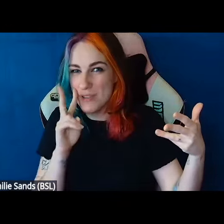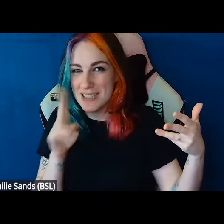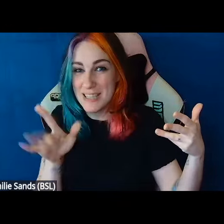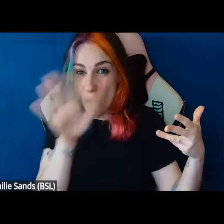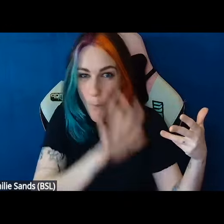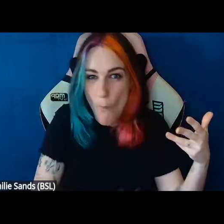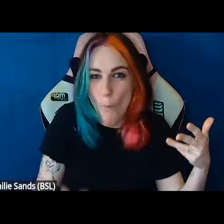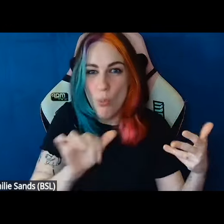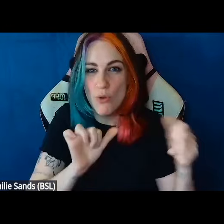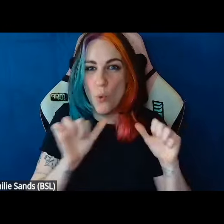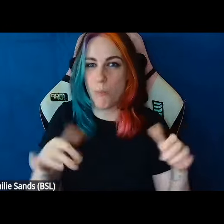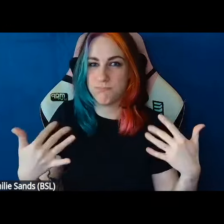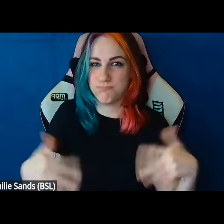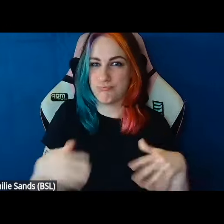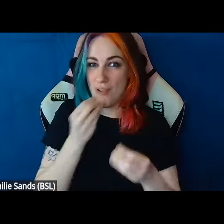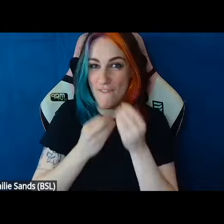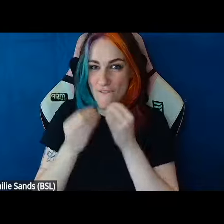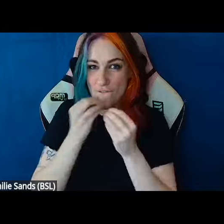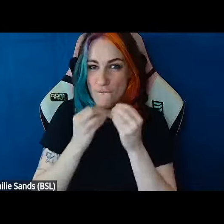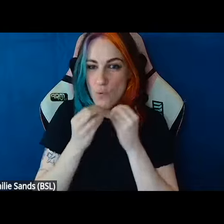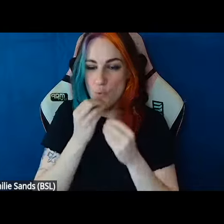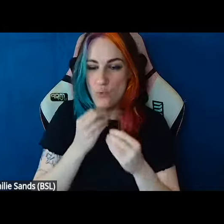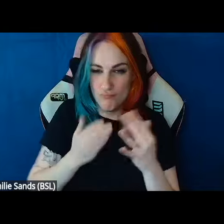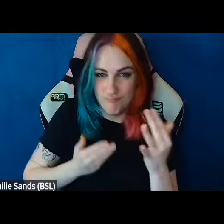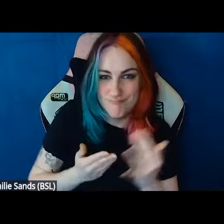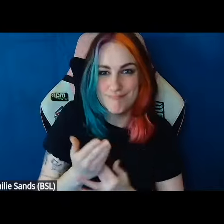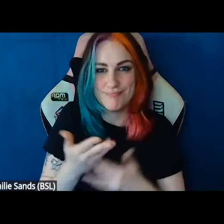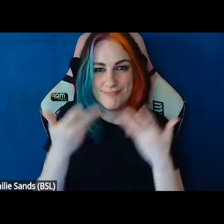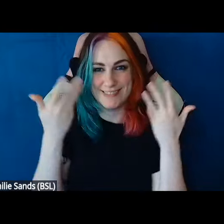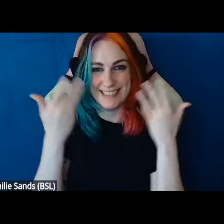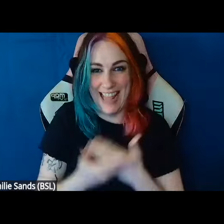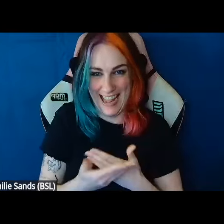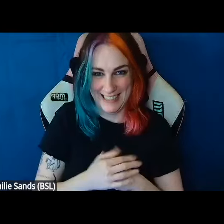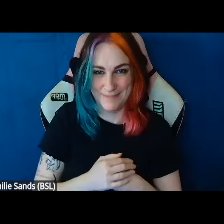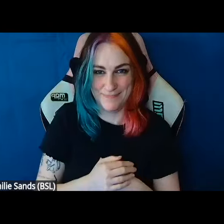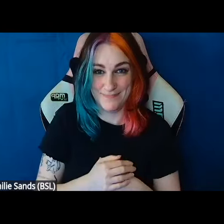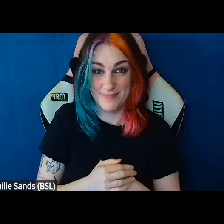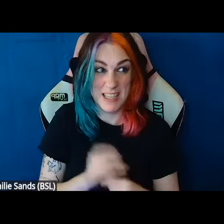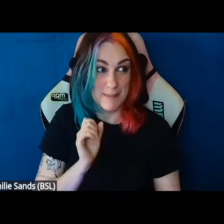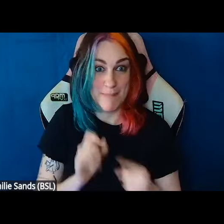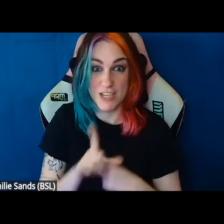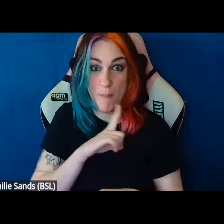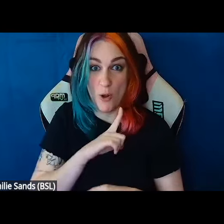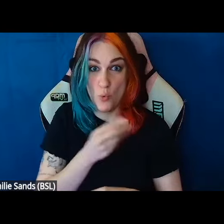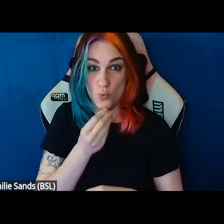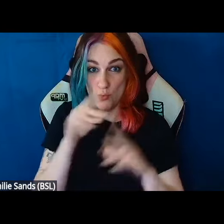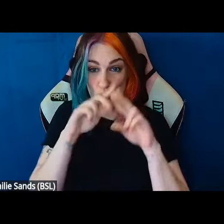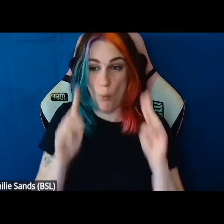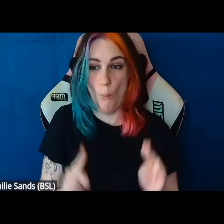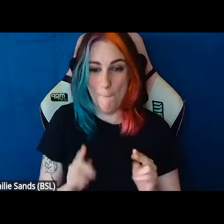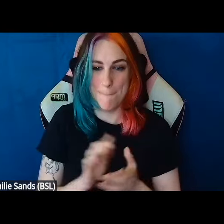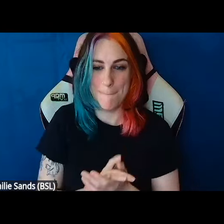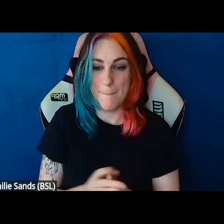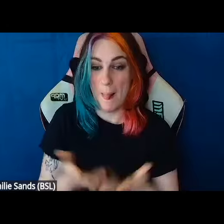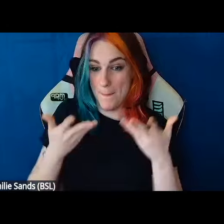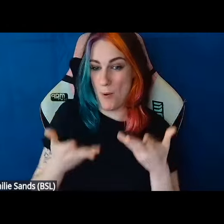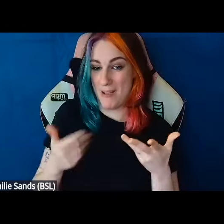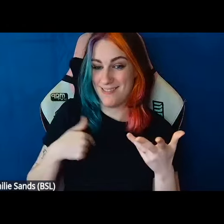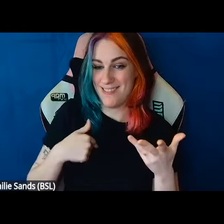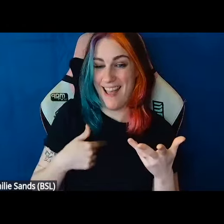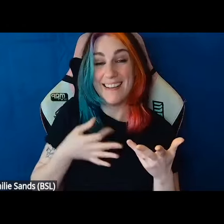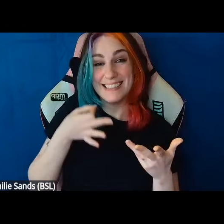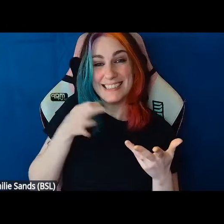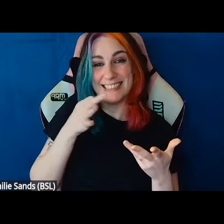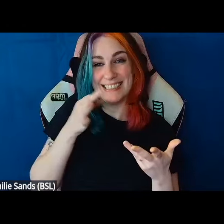your amazing food stuff that you're eating throughout the day, especially since we're at home. I am currently having my early morning